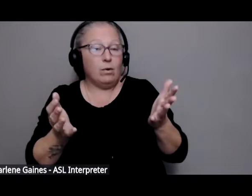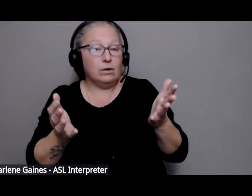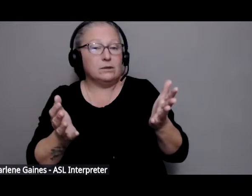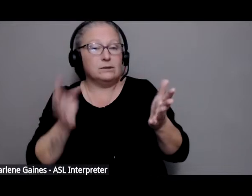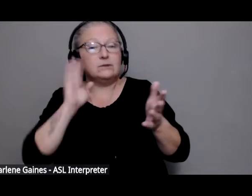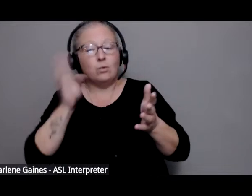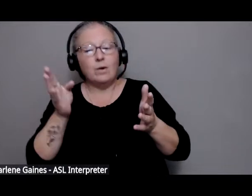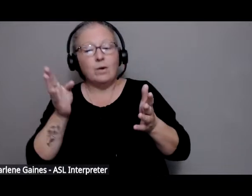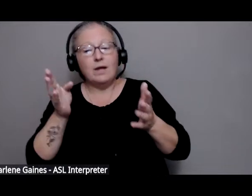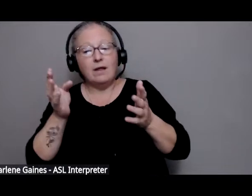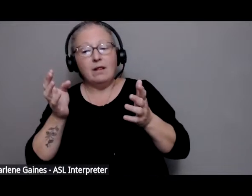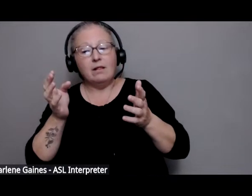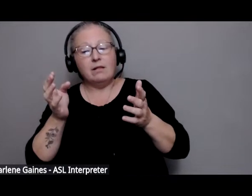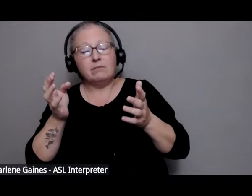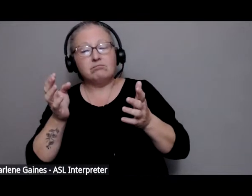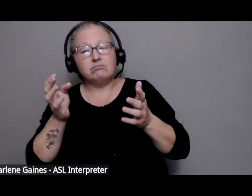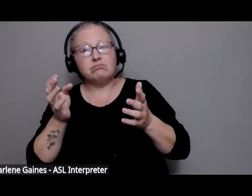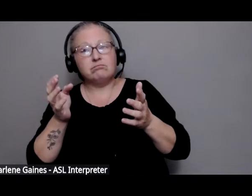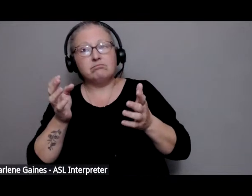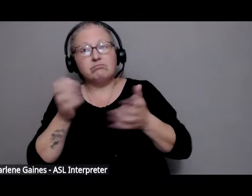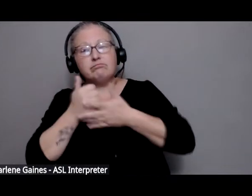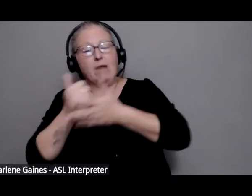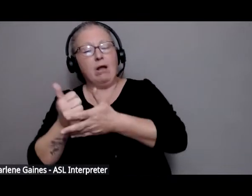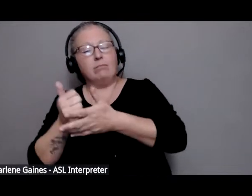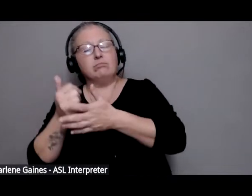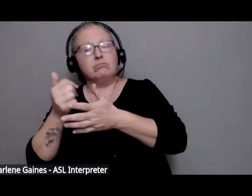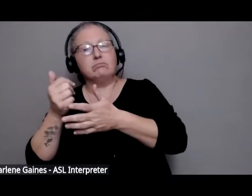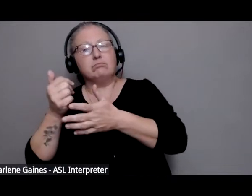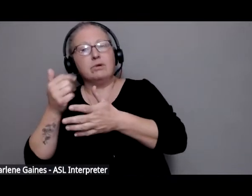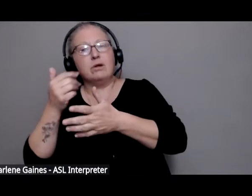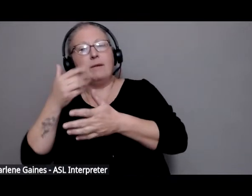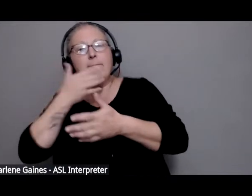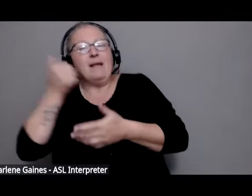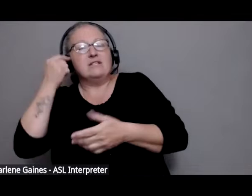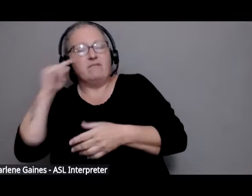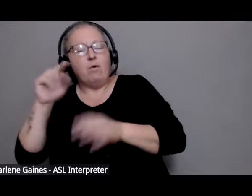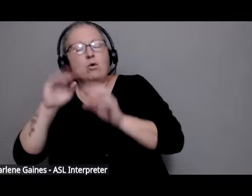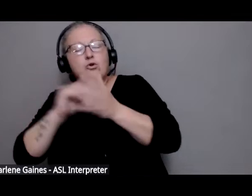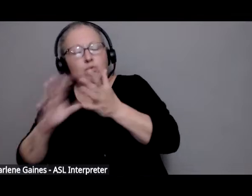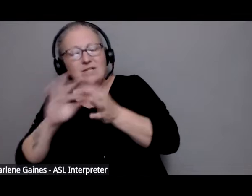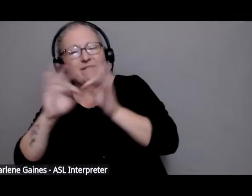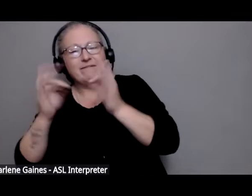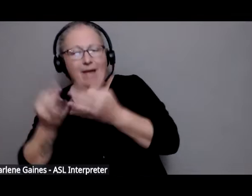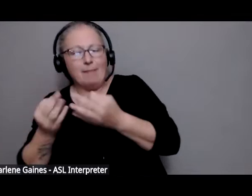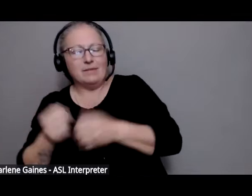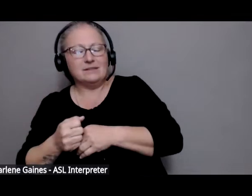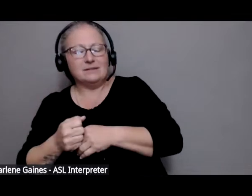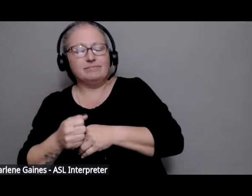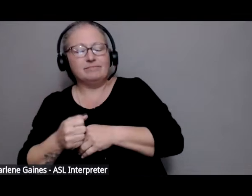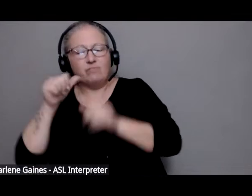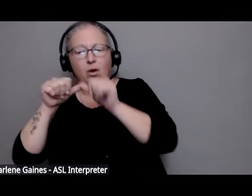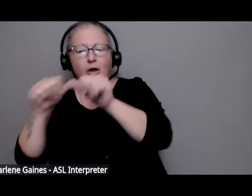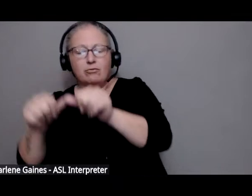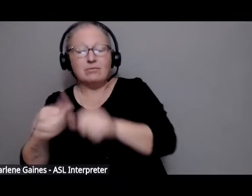serve students and families in the long run. So thank you for the opportunity to speak. Looking forward to the rest of the board meeting.